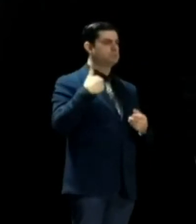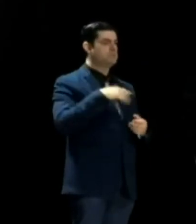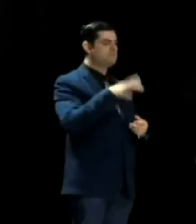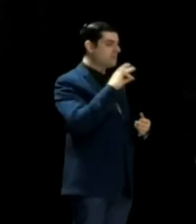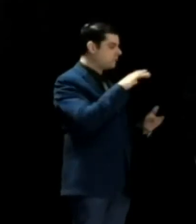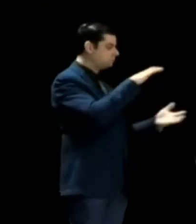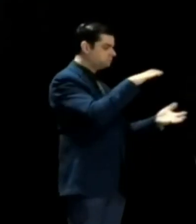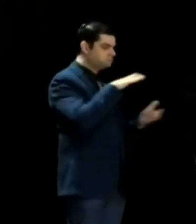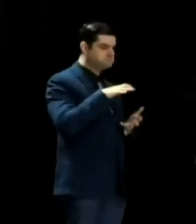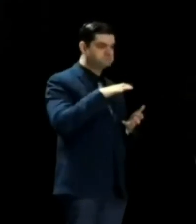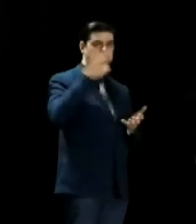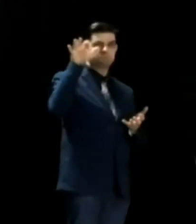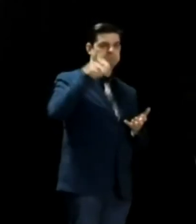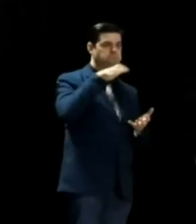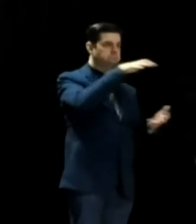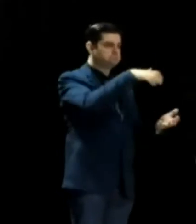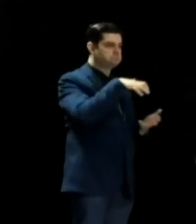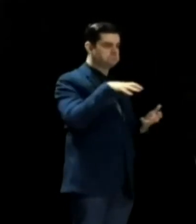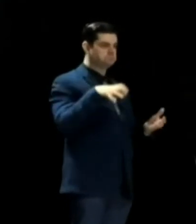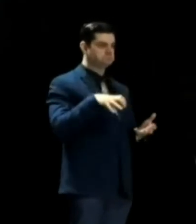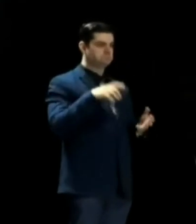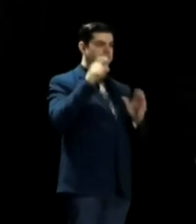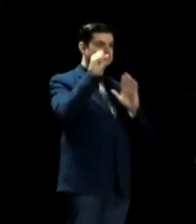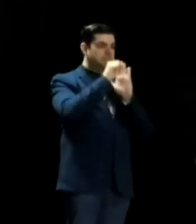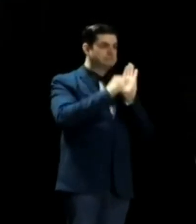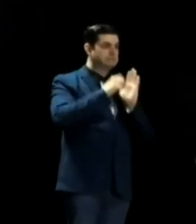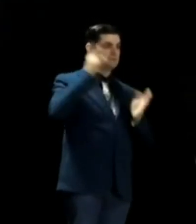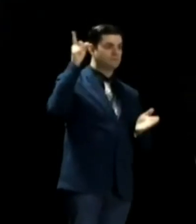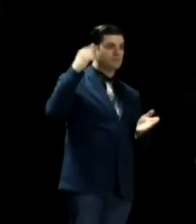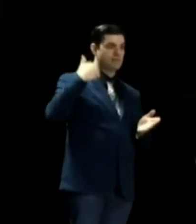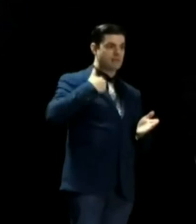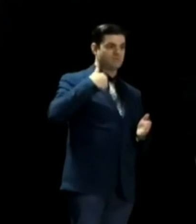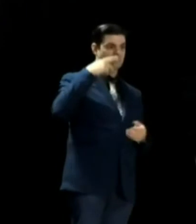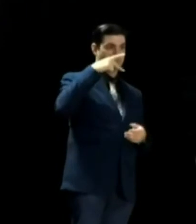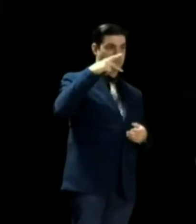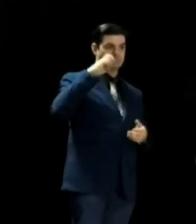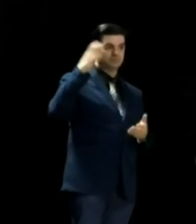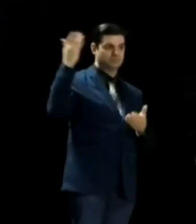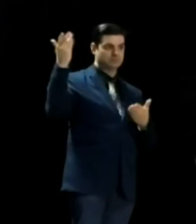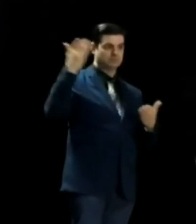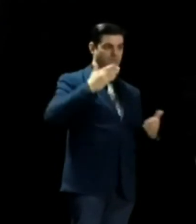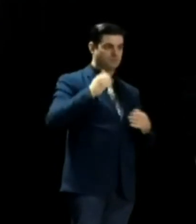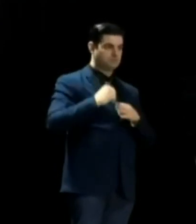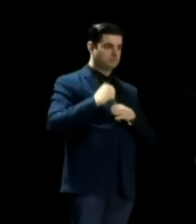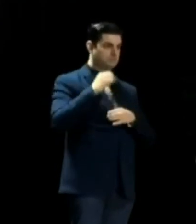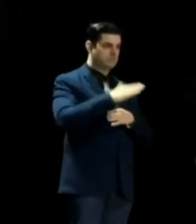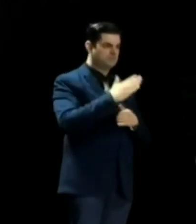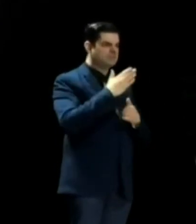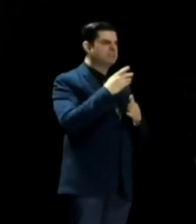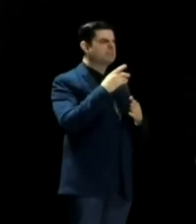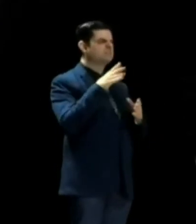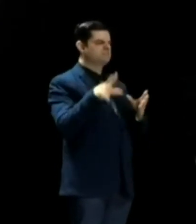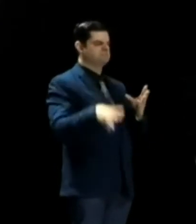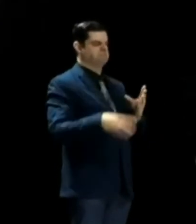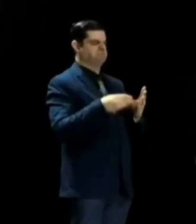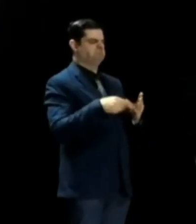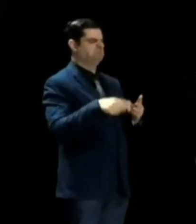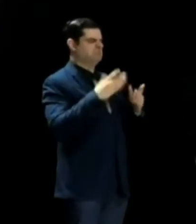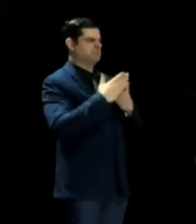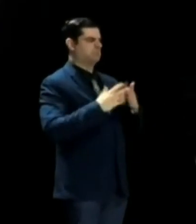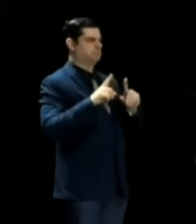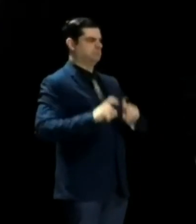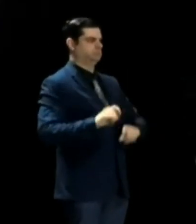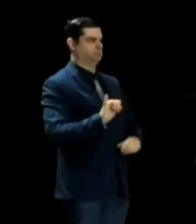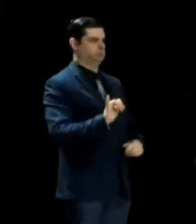the state, when they have some of the PPE delivery, sometimes the state gives us some testing kits as well. So